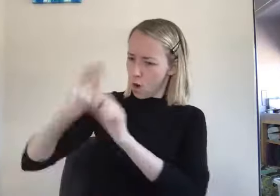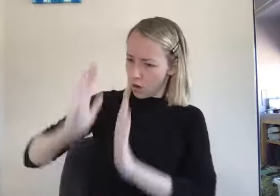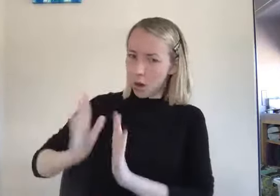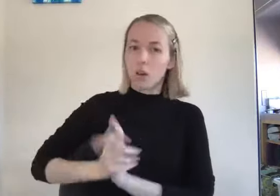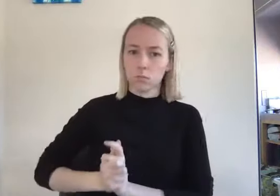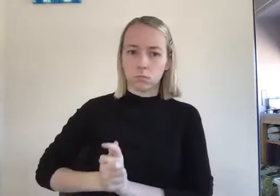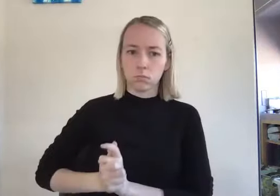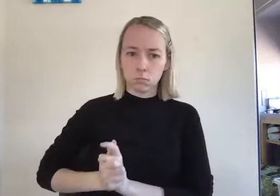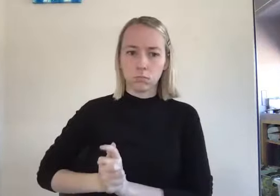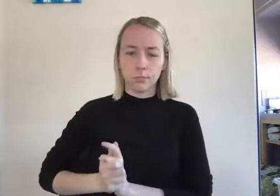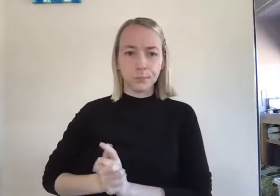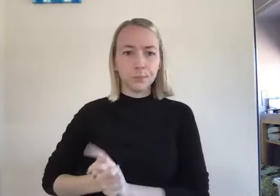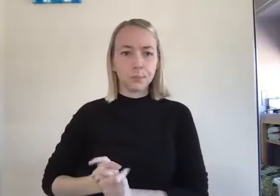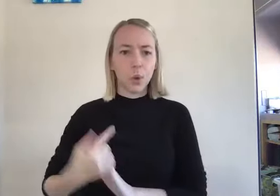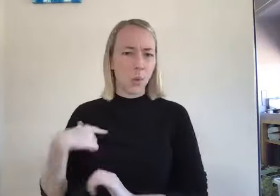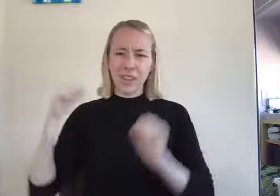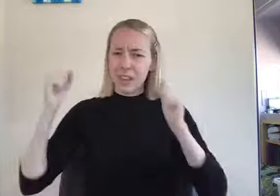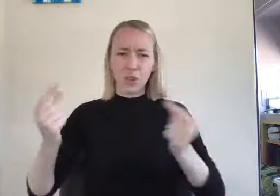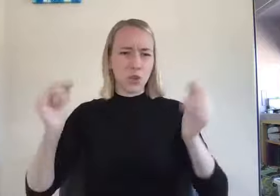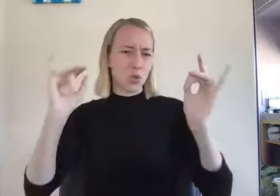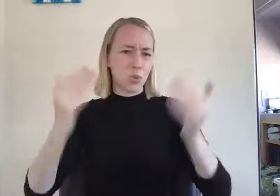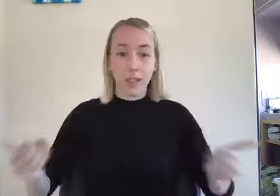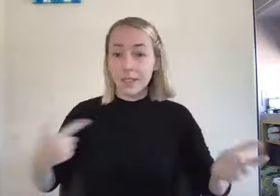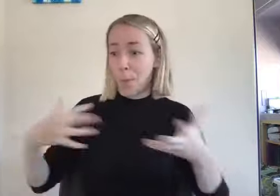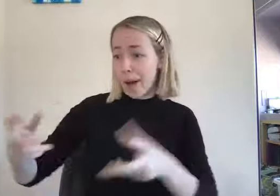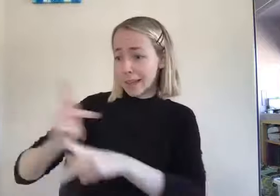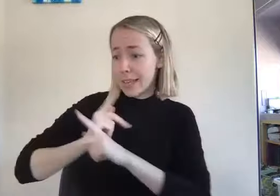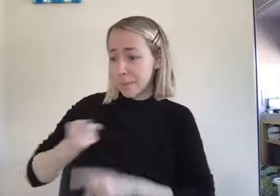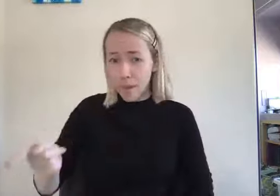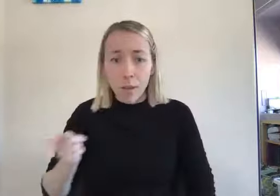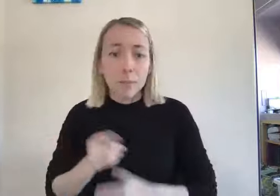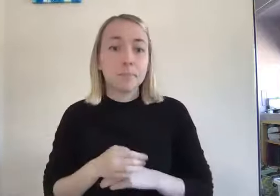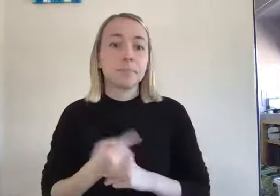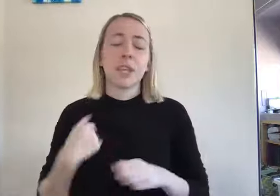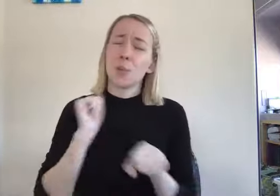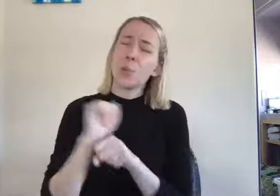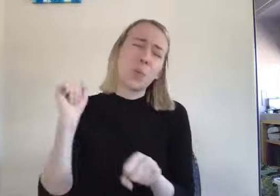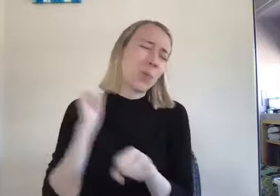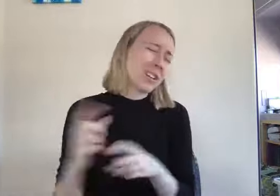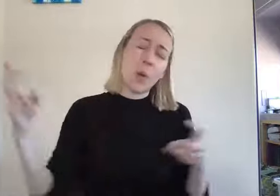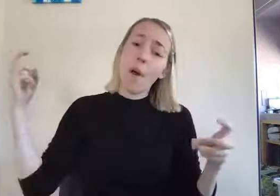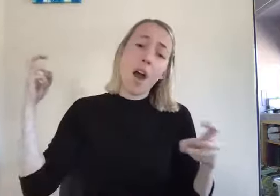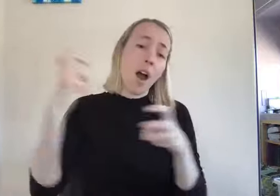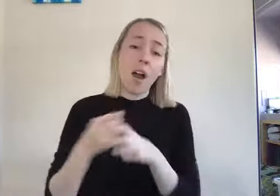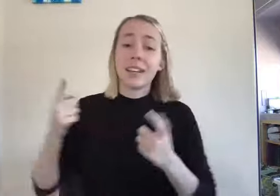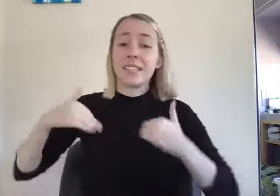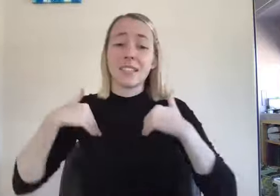Tom's a worker. And I think, we got this, and, I'm going to keep him. But he worked so hard. He